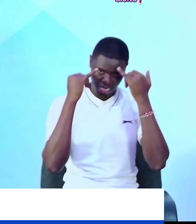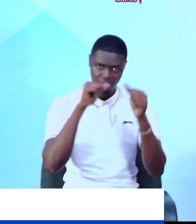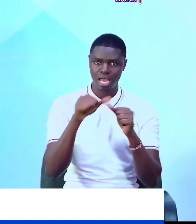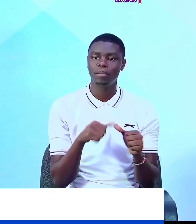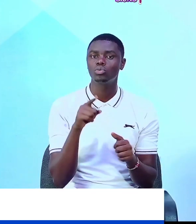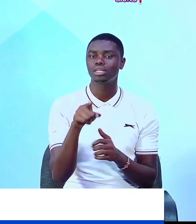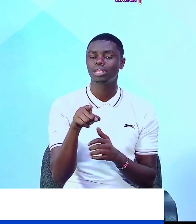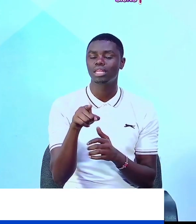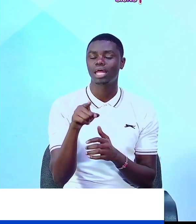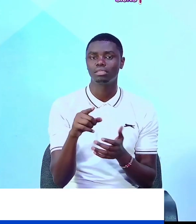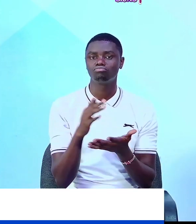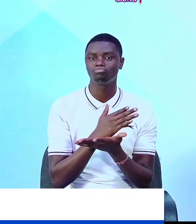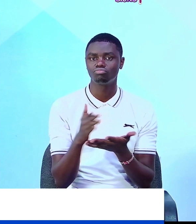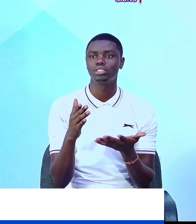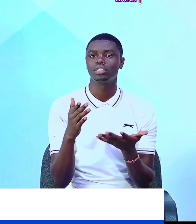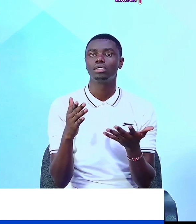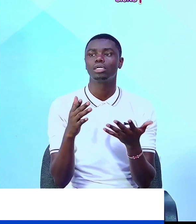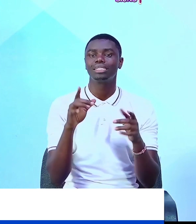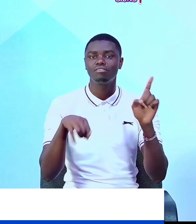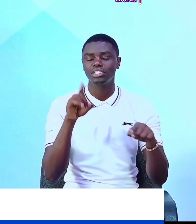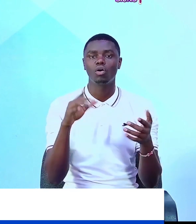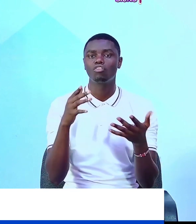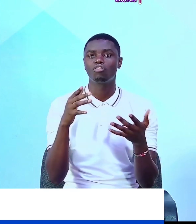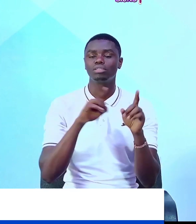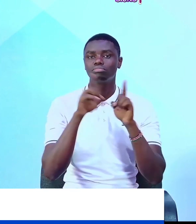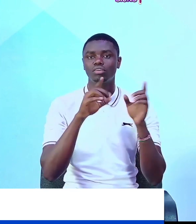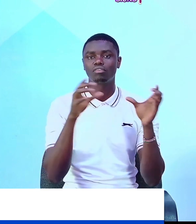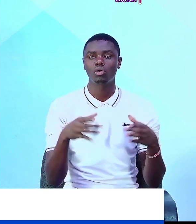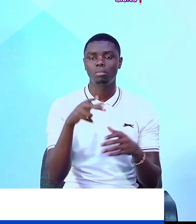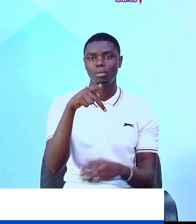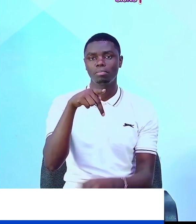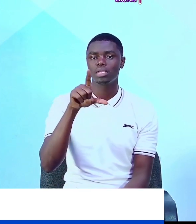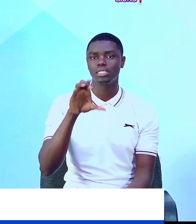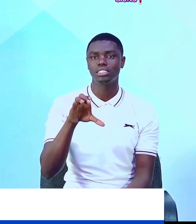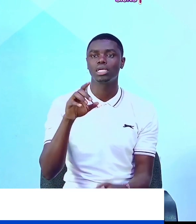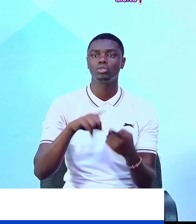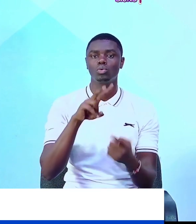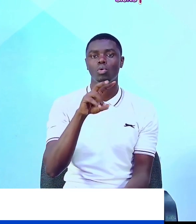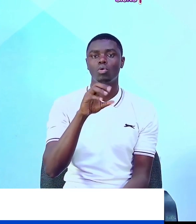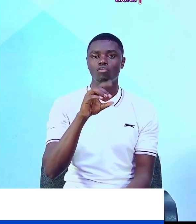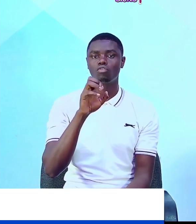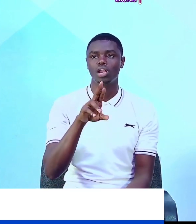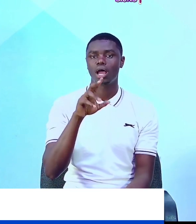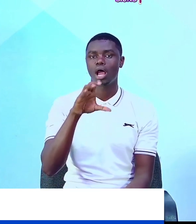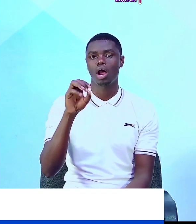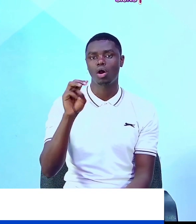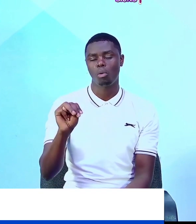2, the partial divestiture of Safaricom PLC to Vodacom. One, they are concerned that